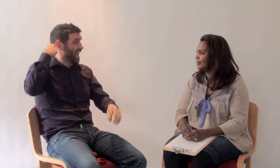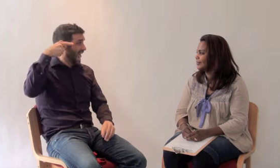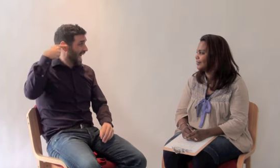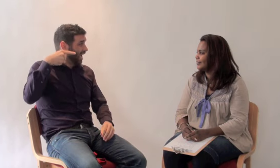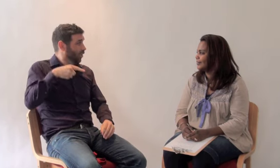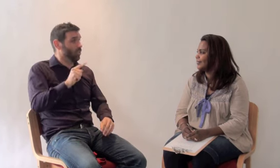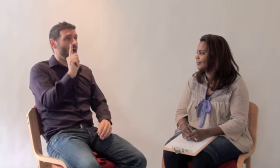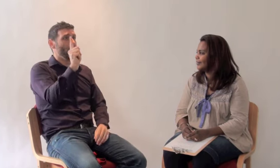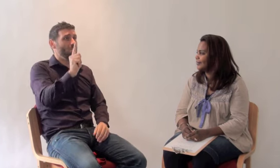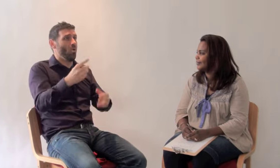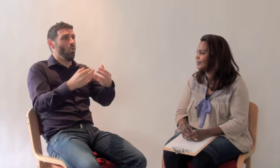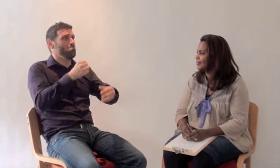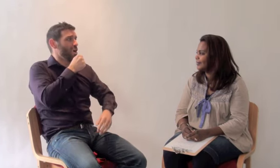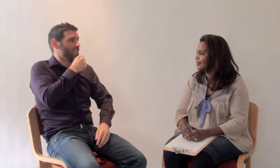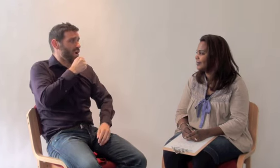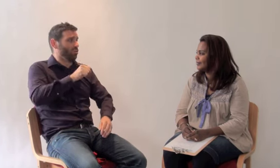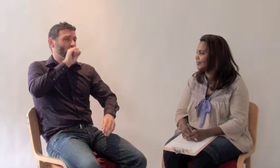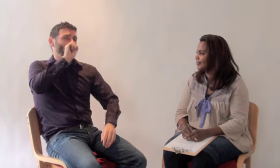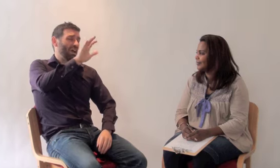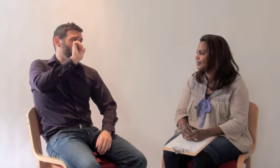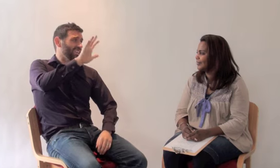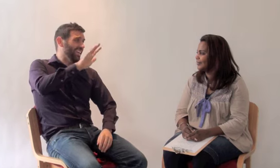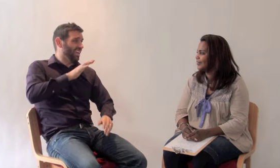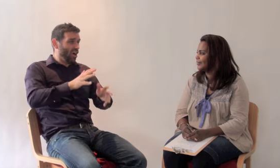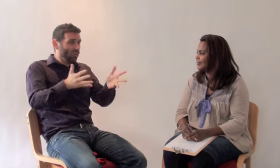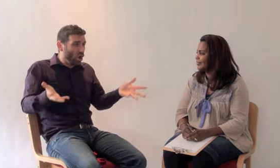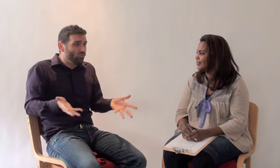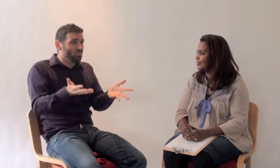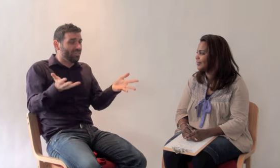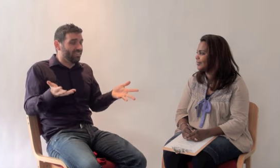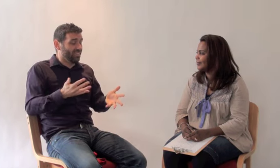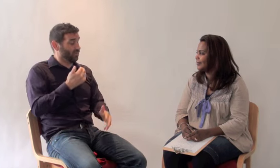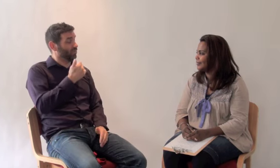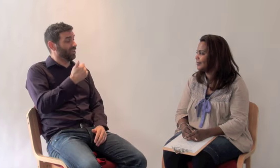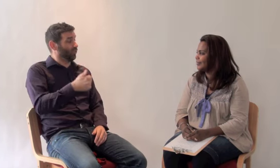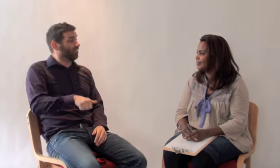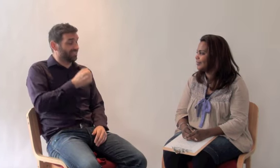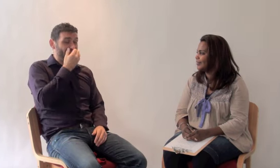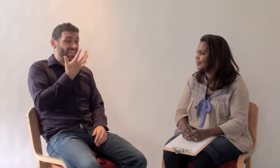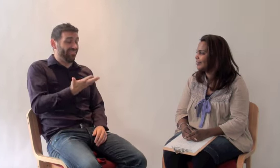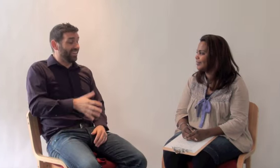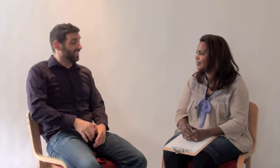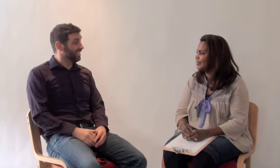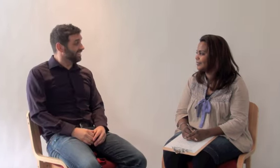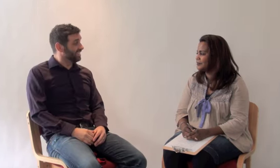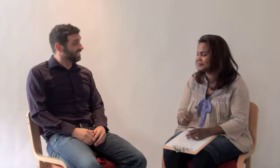people talking and shouting and music and people with microphones shouting at us to encourage us. It was a